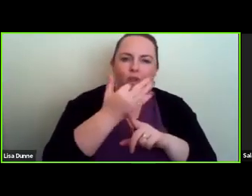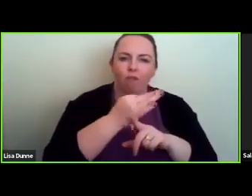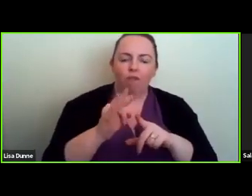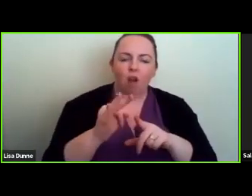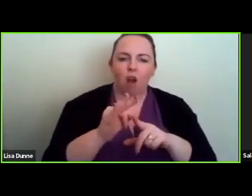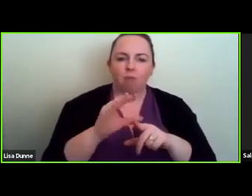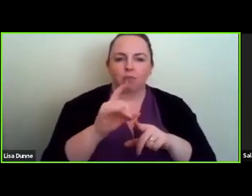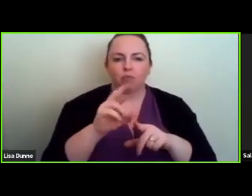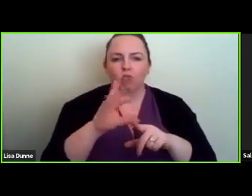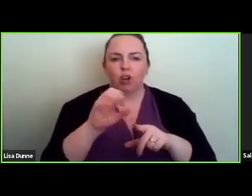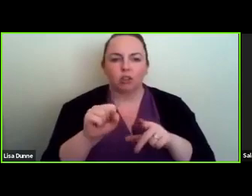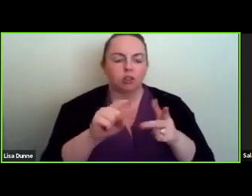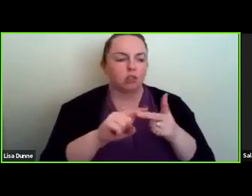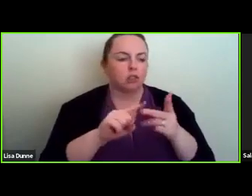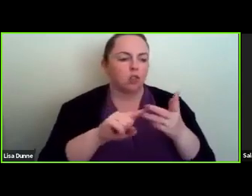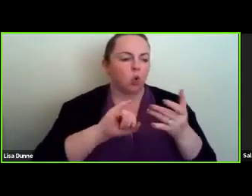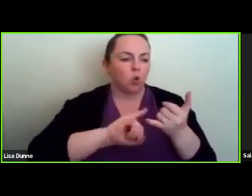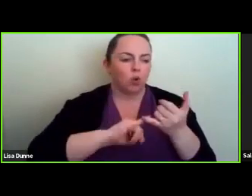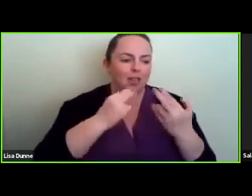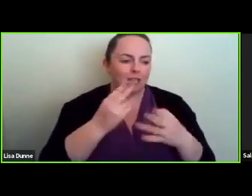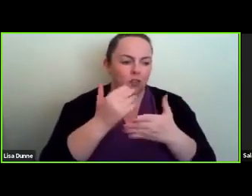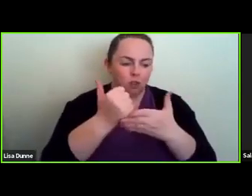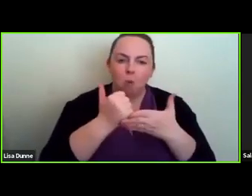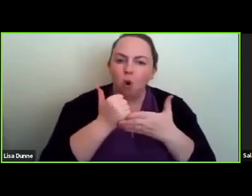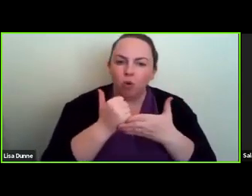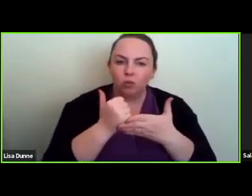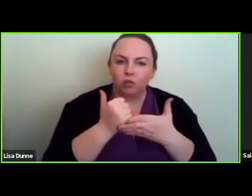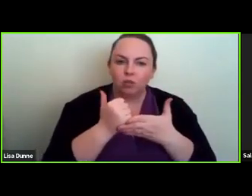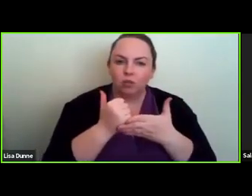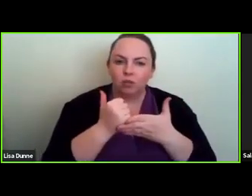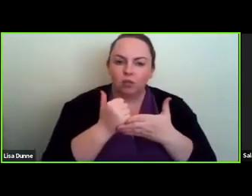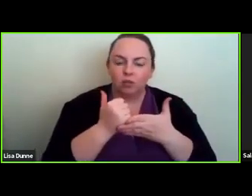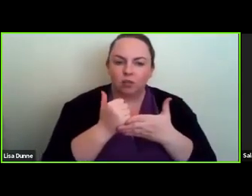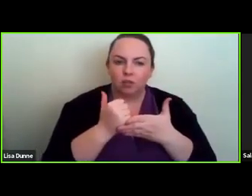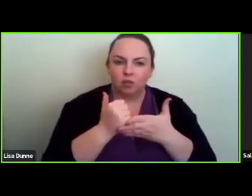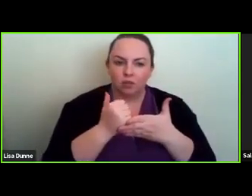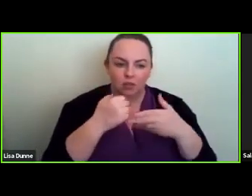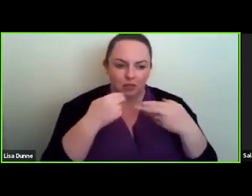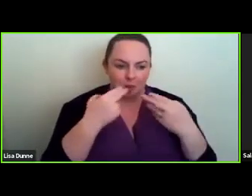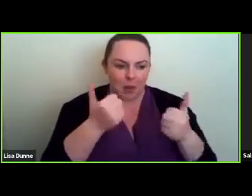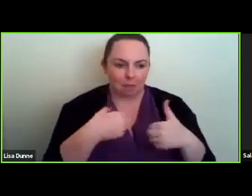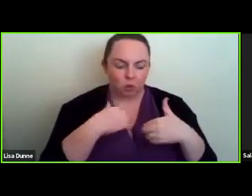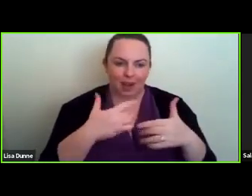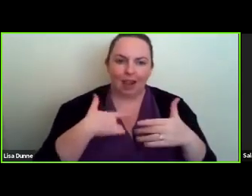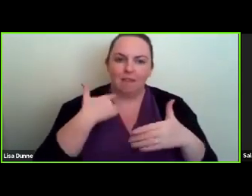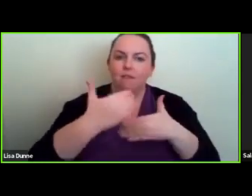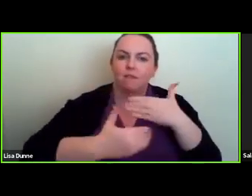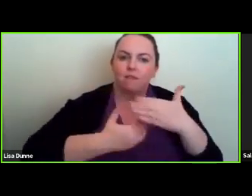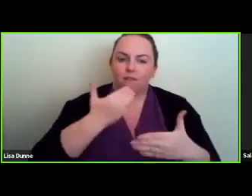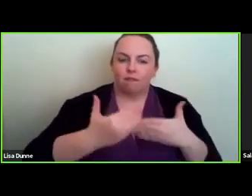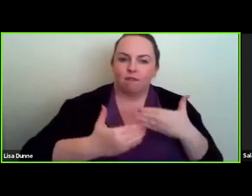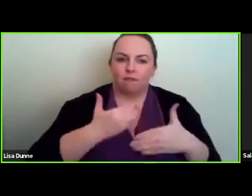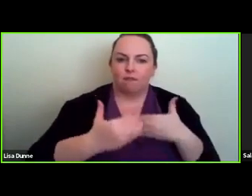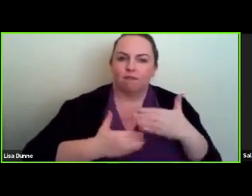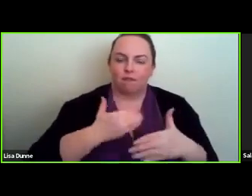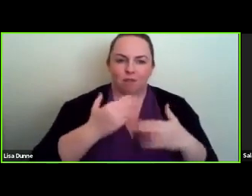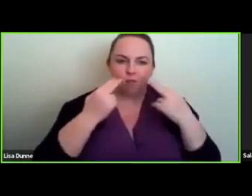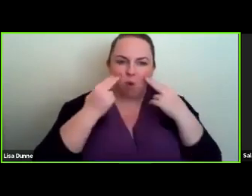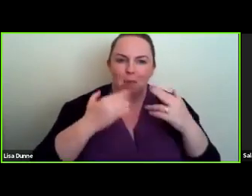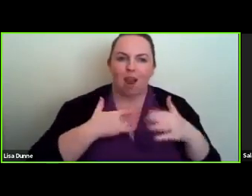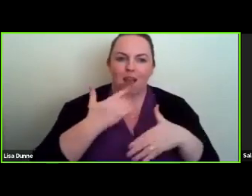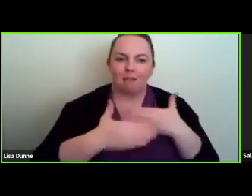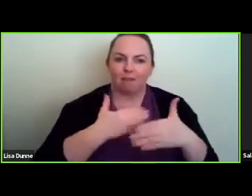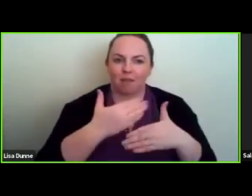that need to be supported to come forward to live dignified lives. That we really need to look into the gaps that we